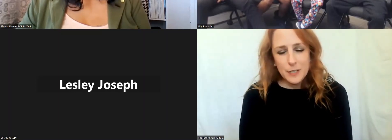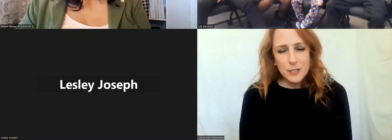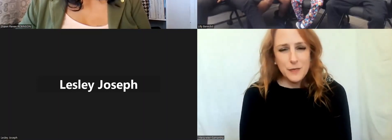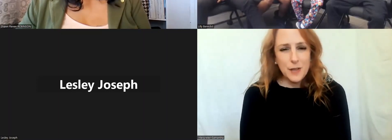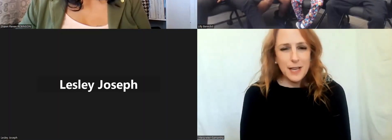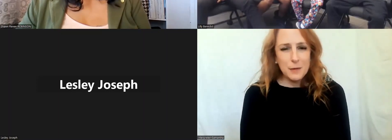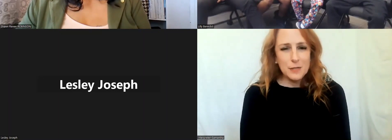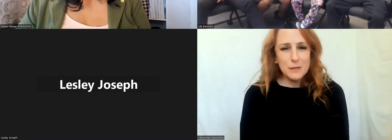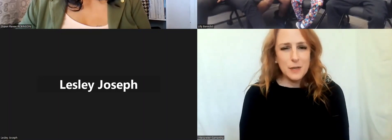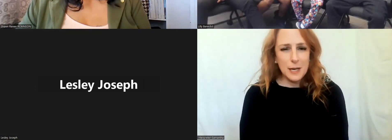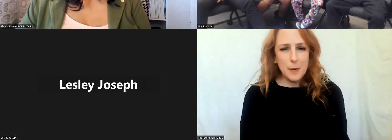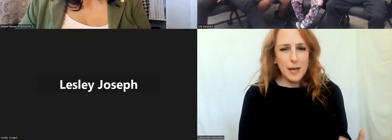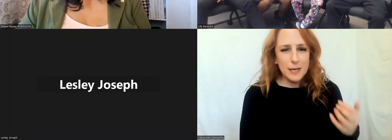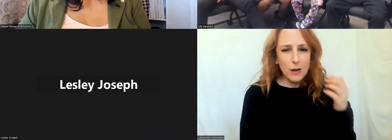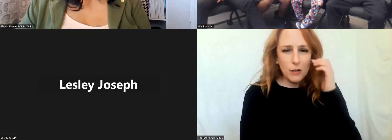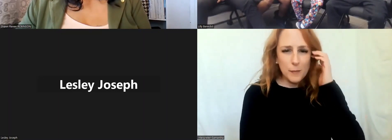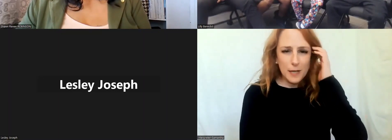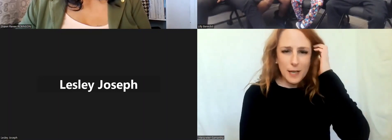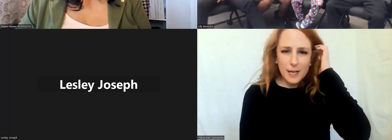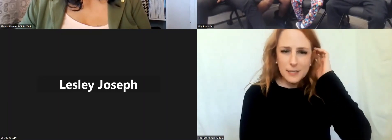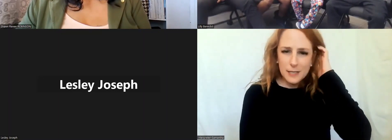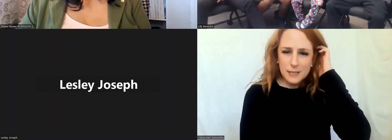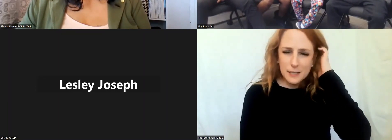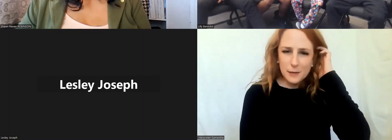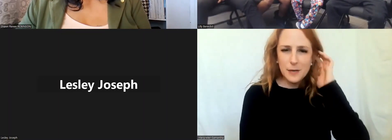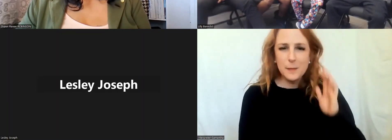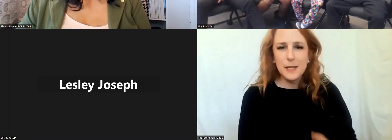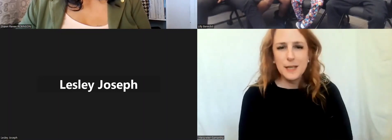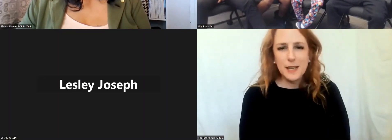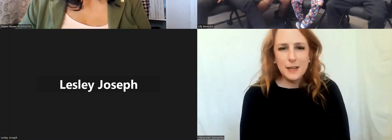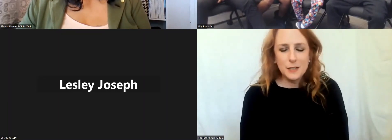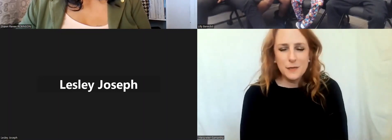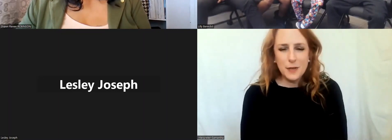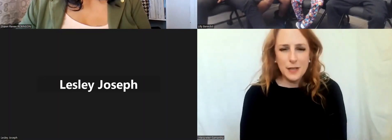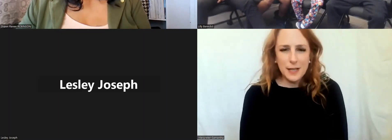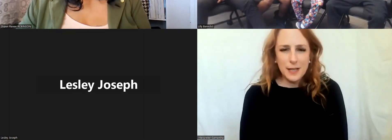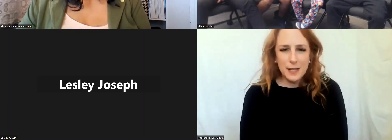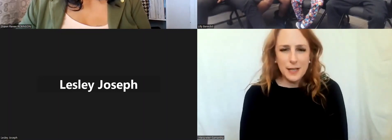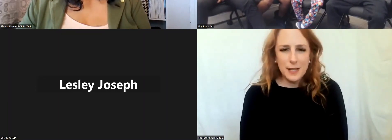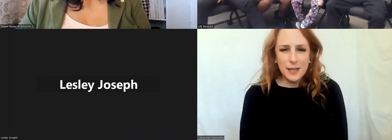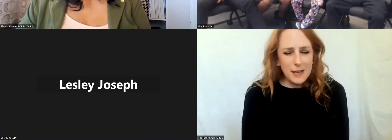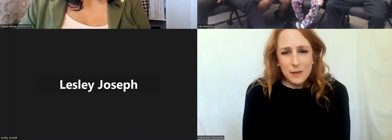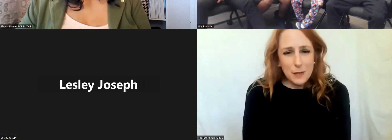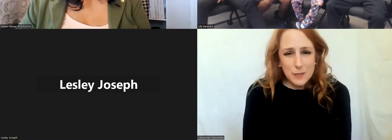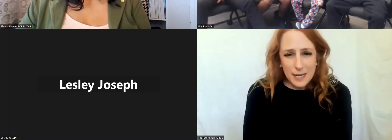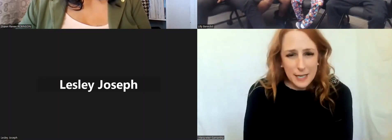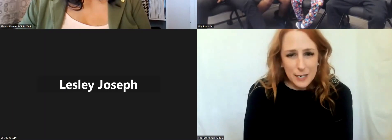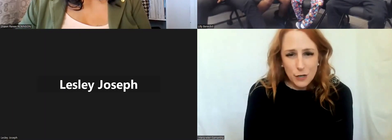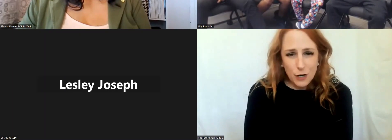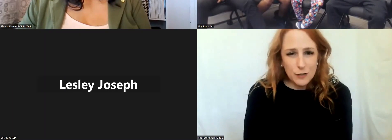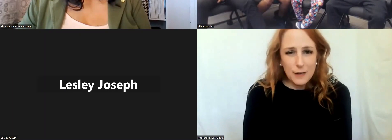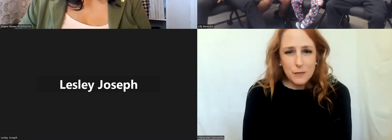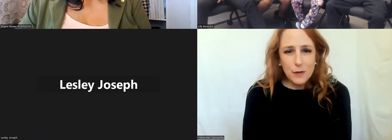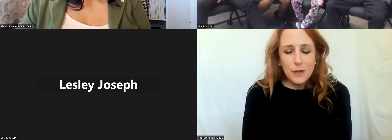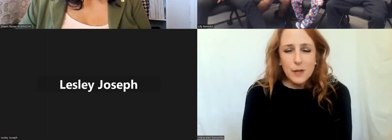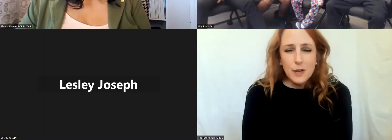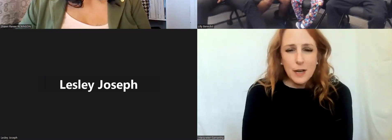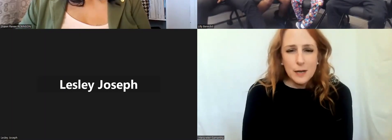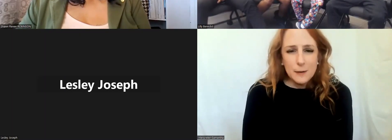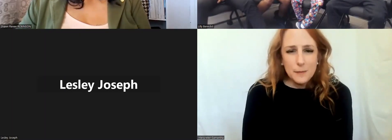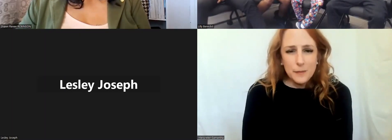I just felt like I was getting behind in all of my classes. You know what I mean? Like I just felt like everything was at a kindergarten